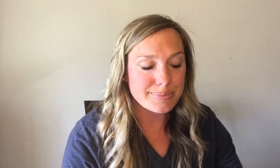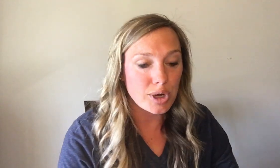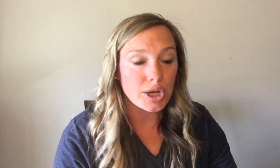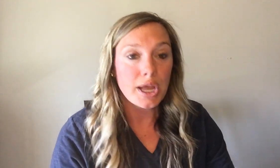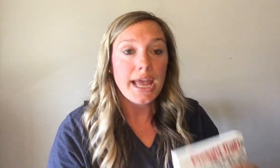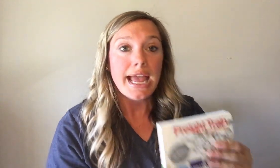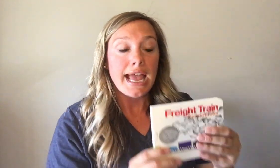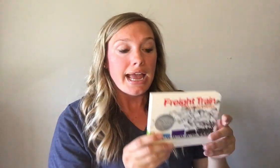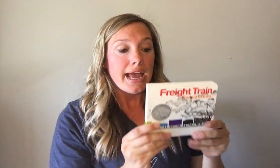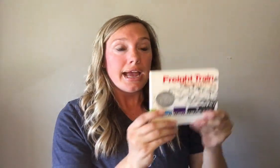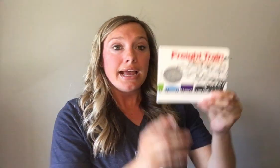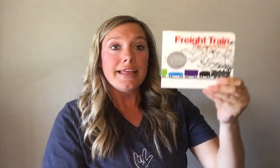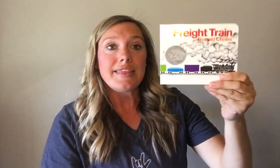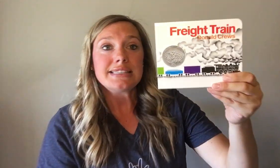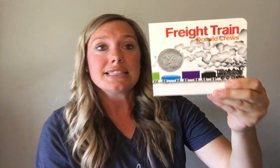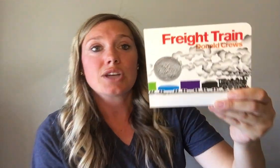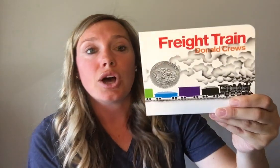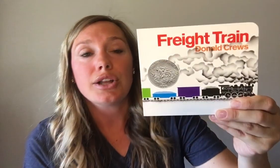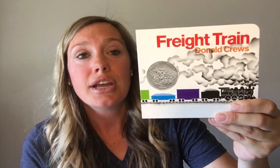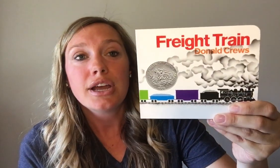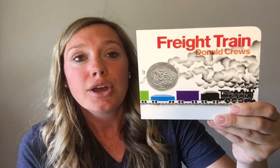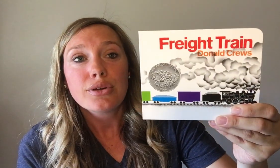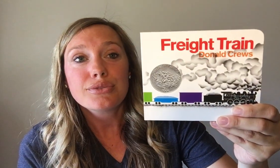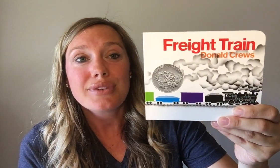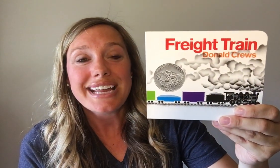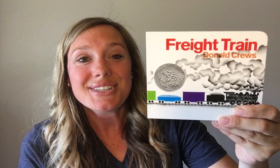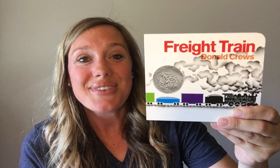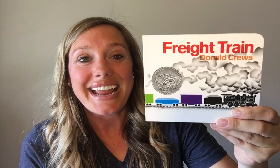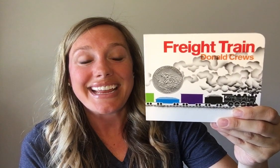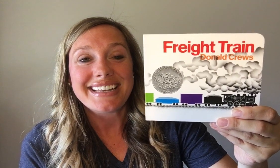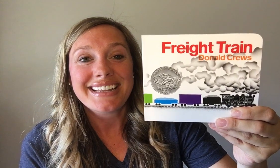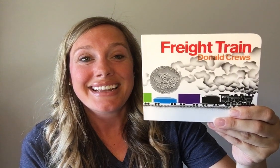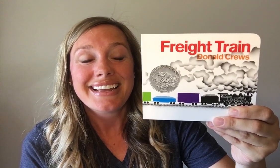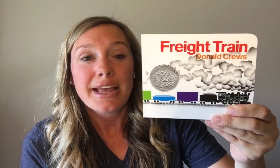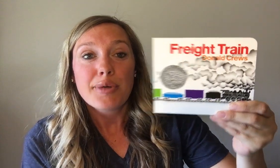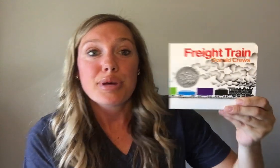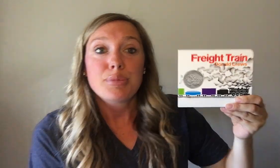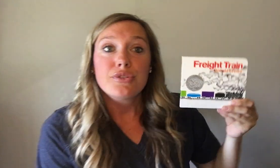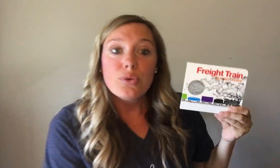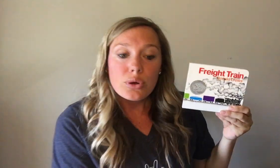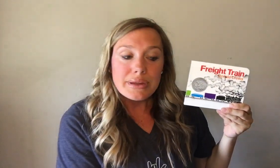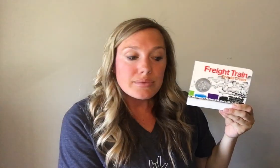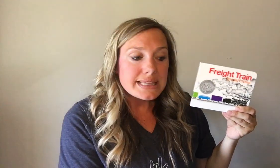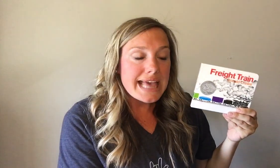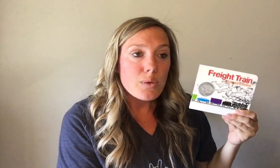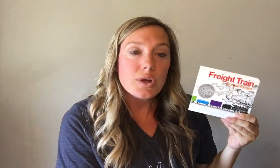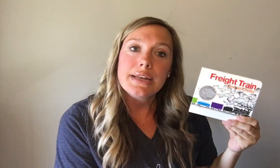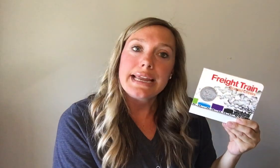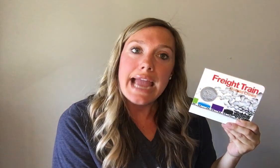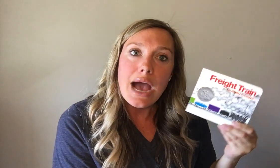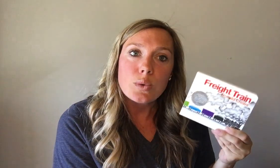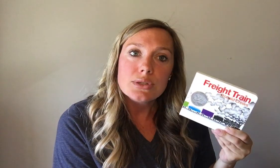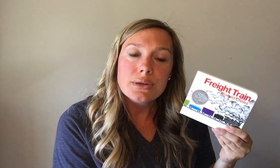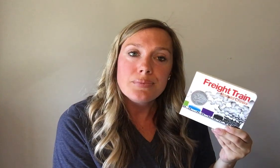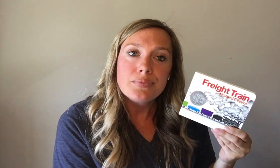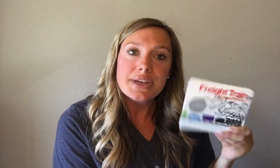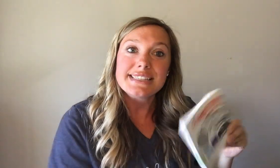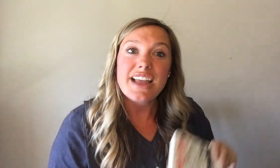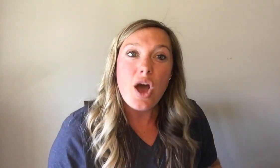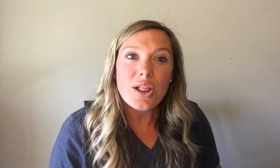book. This is called Freight Train. But before we read that, we're gonna count. Because in all of